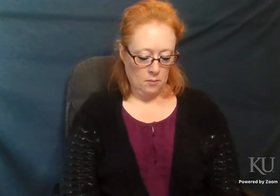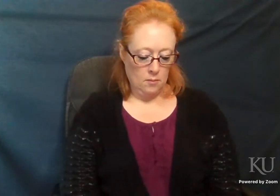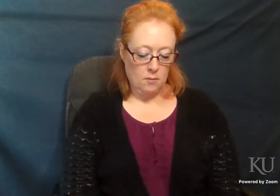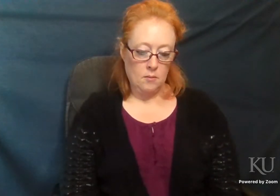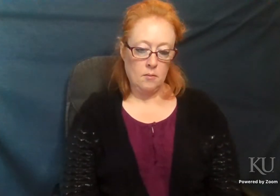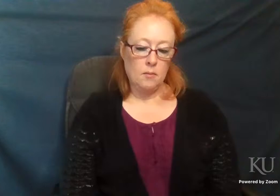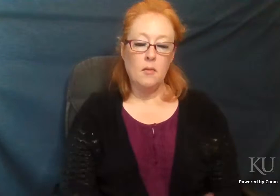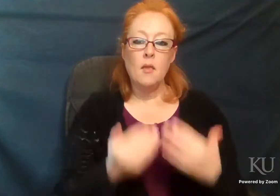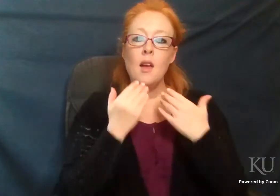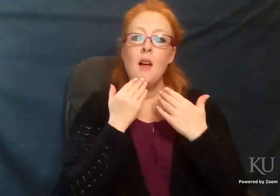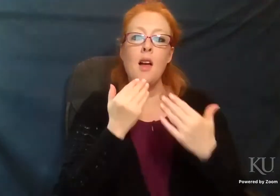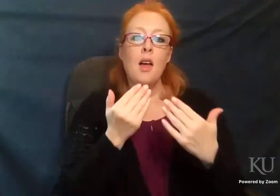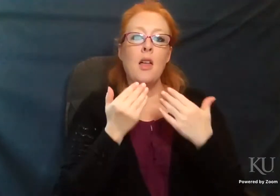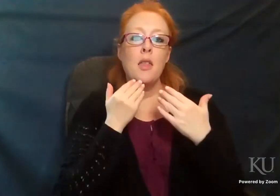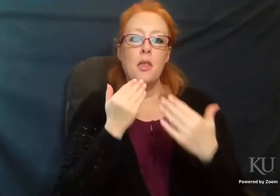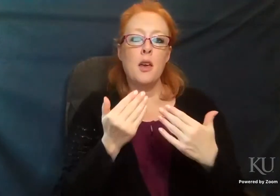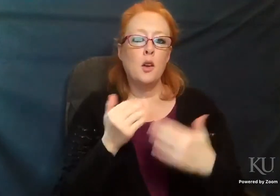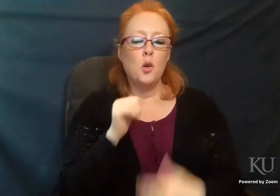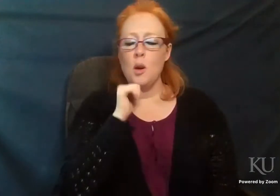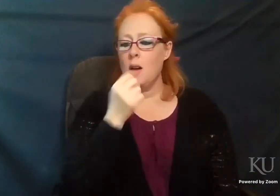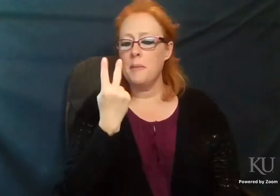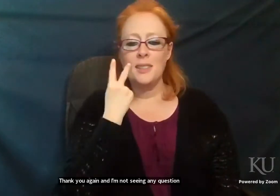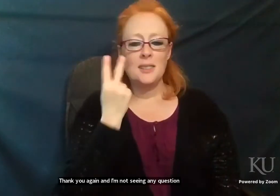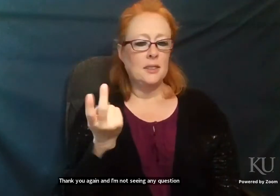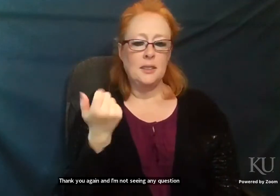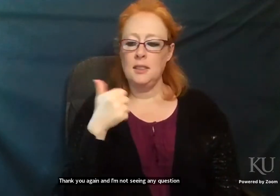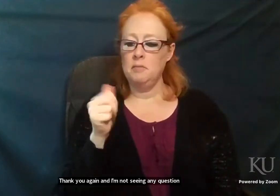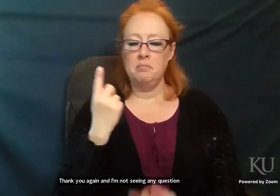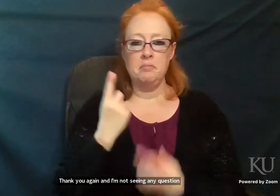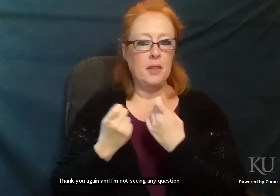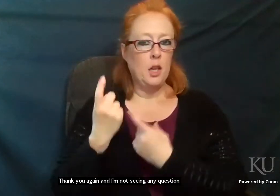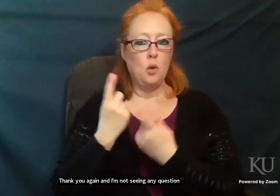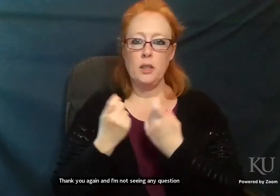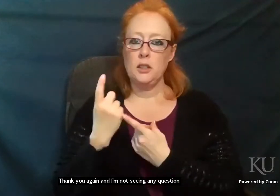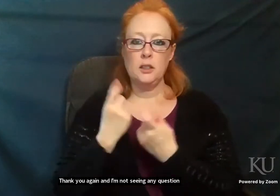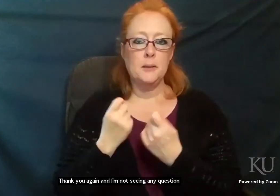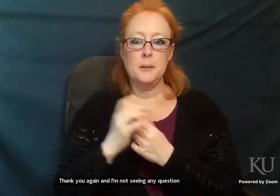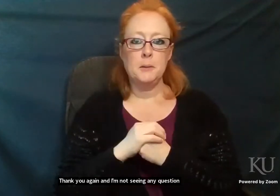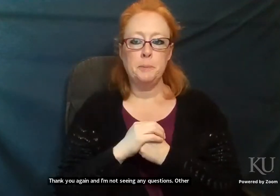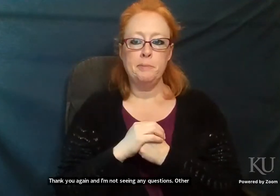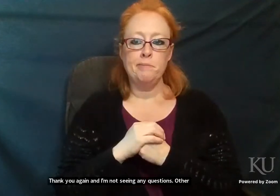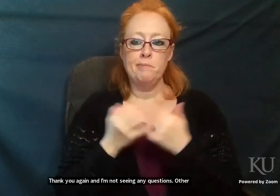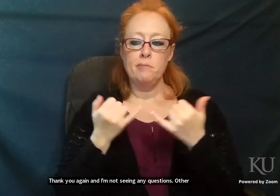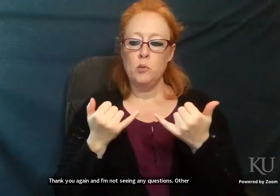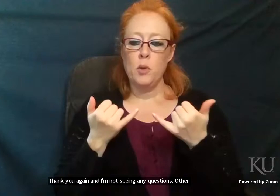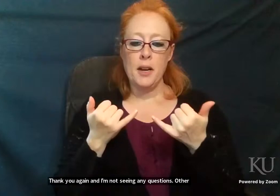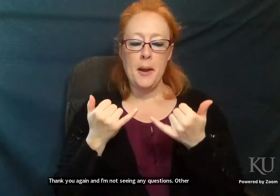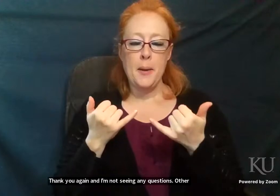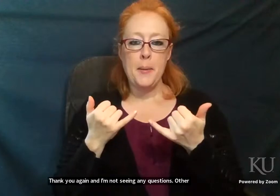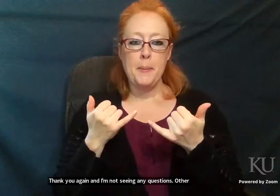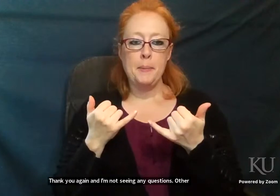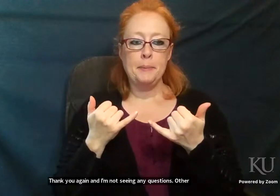Thank you, Jean. And I'm not seeing any questions at this time.